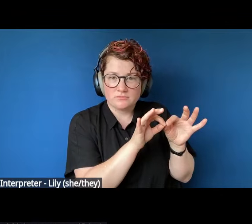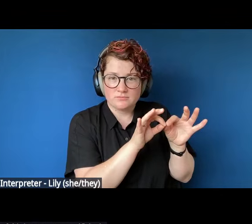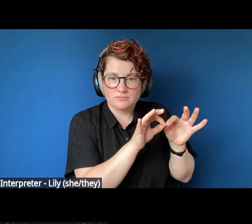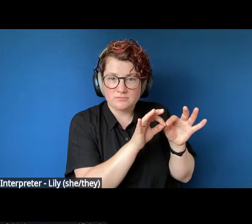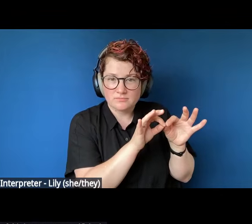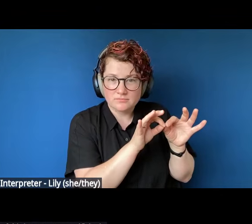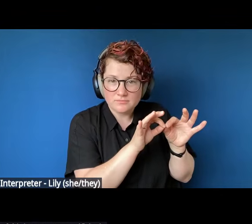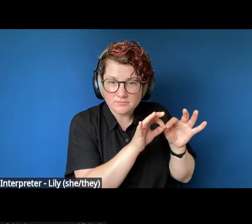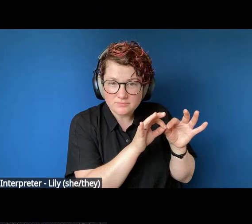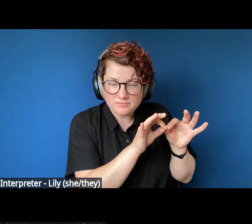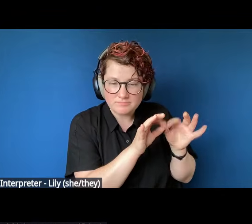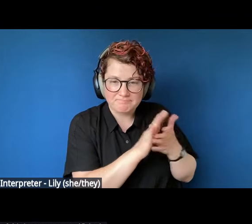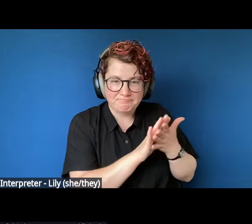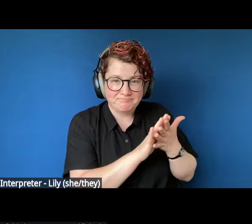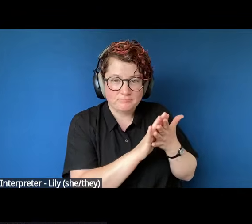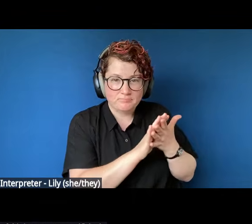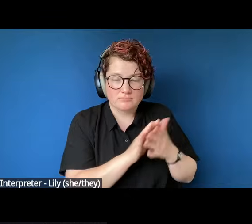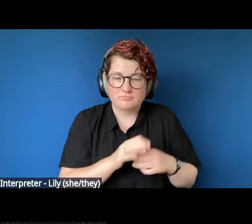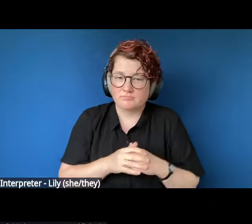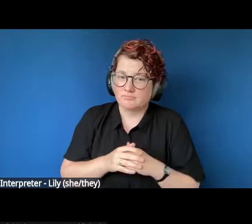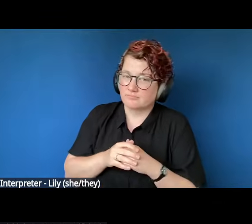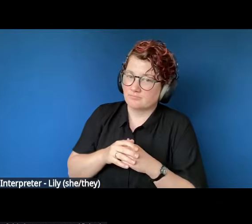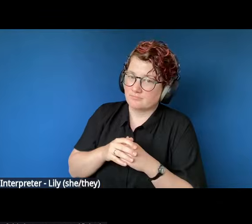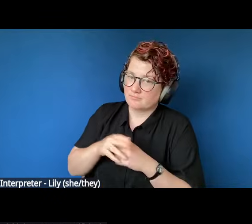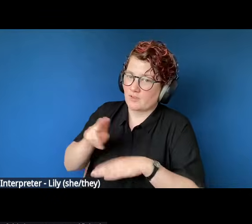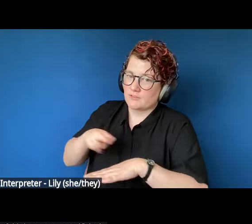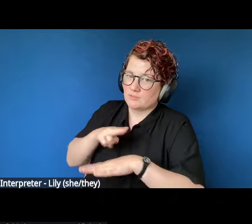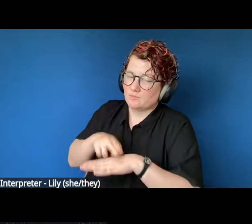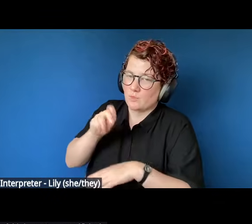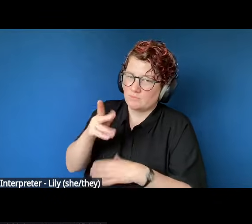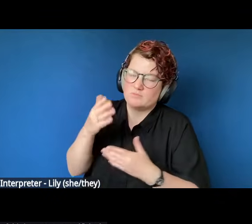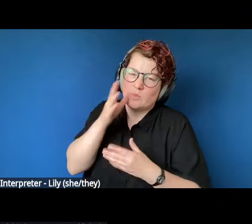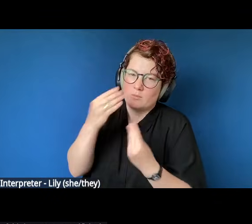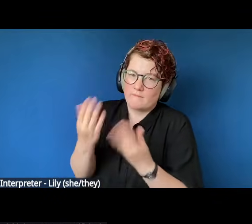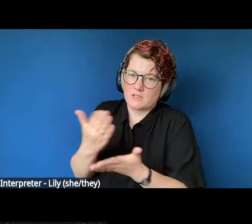Right. Of course, yeah, let me give some context.